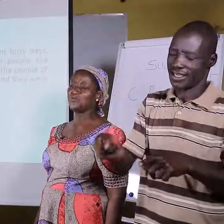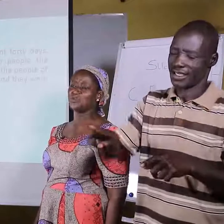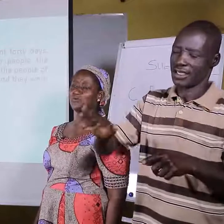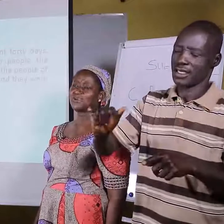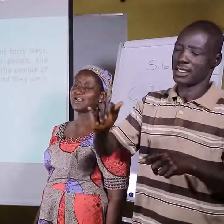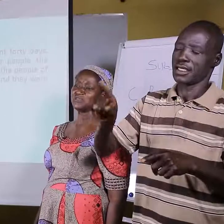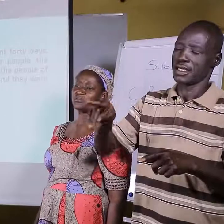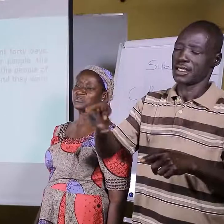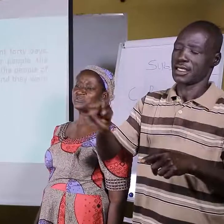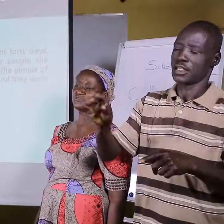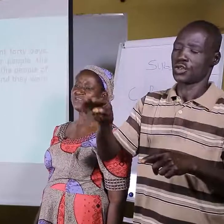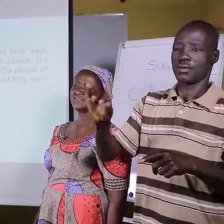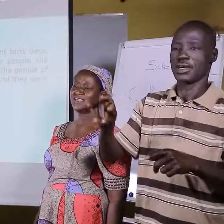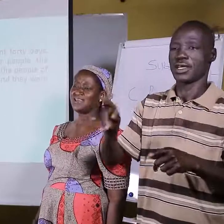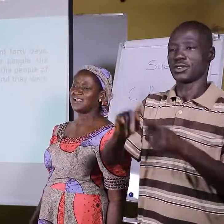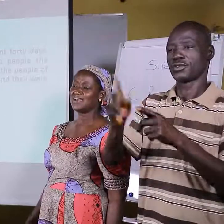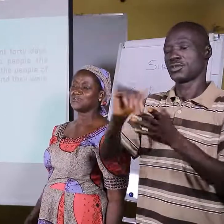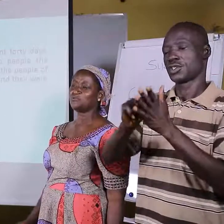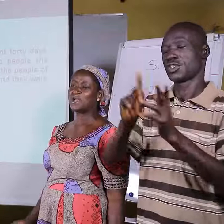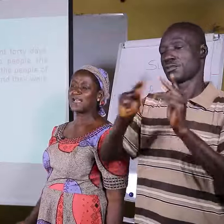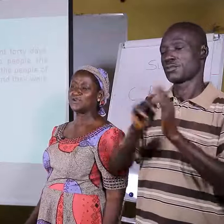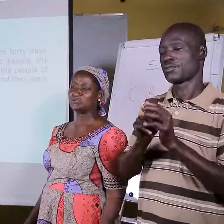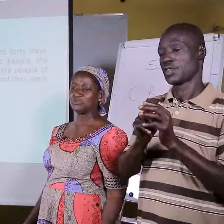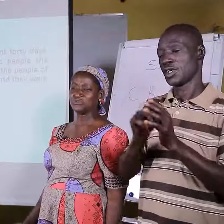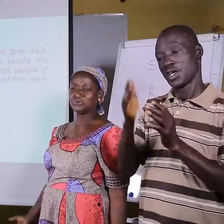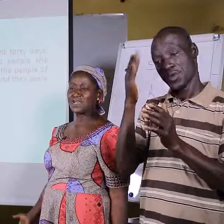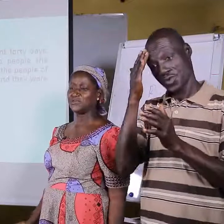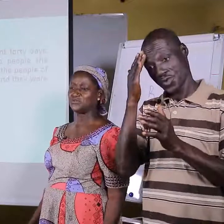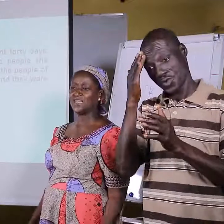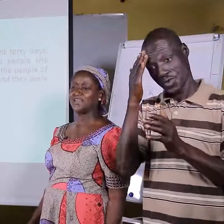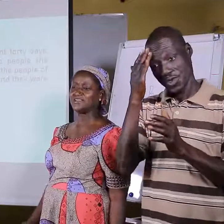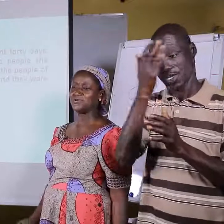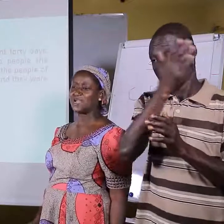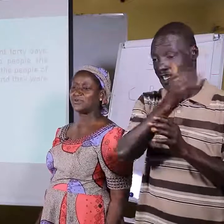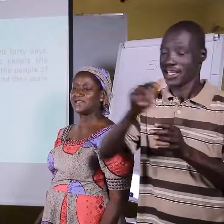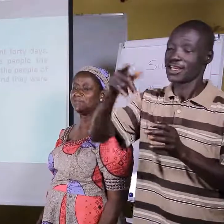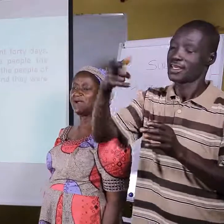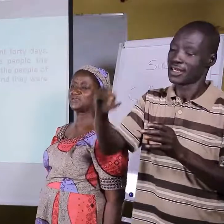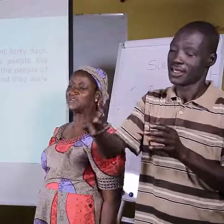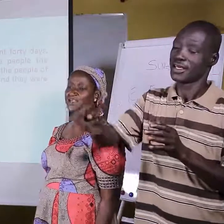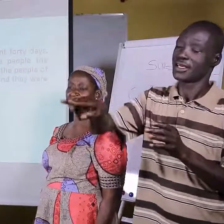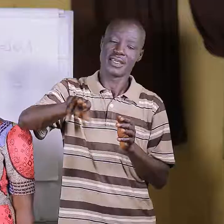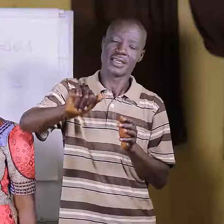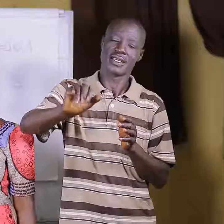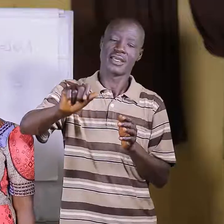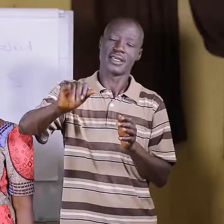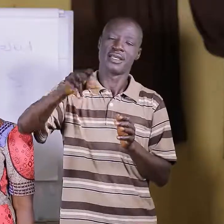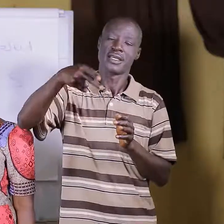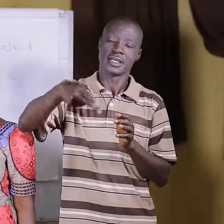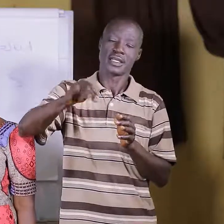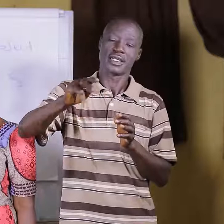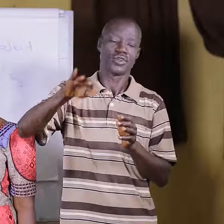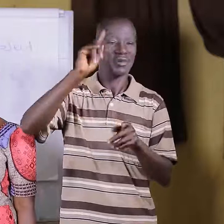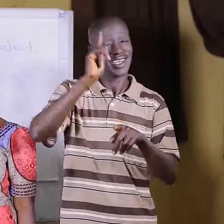And what do we do with grasshoppers, my students? A grasshopper cannot beat you, cannot do anything. You can only march on them. So to